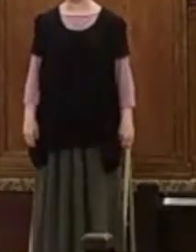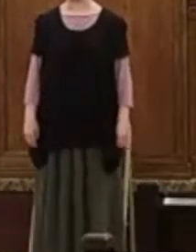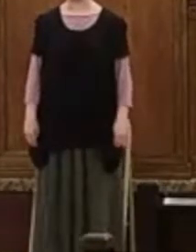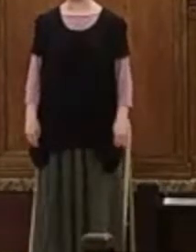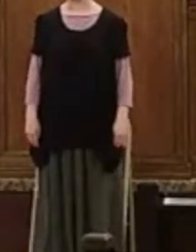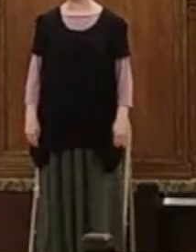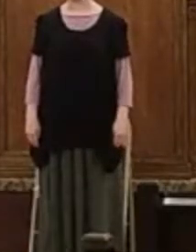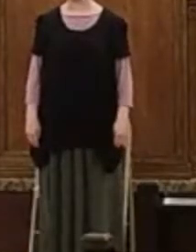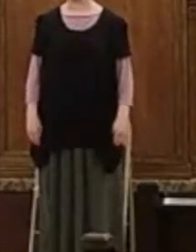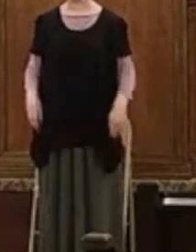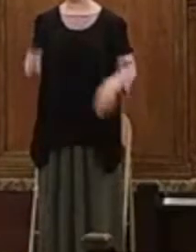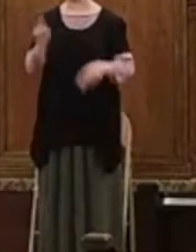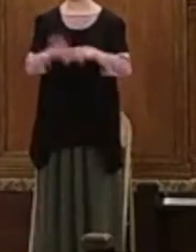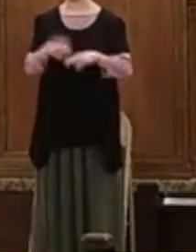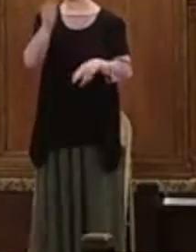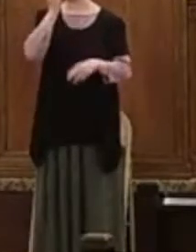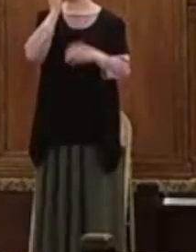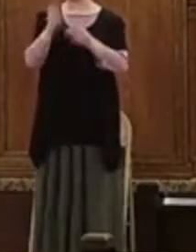I've sat in restaurants